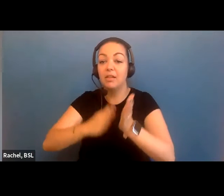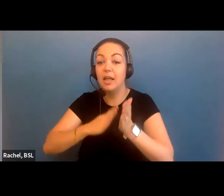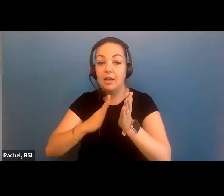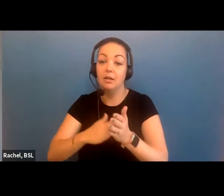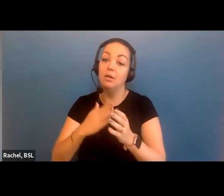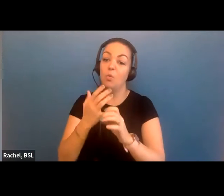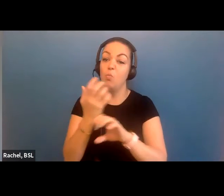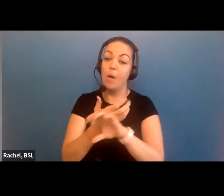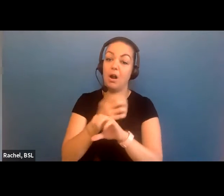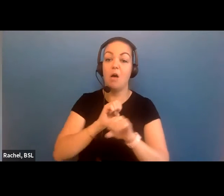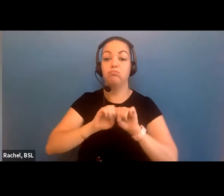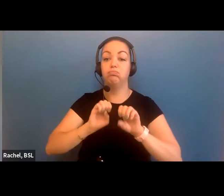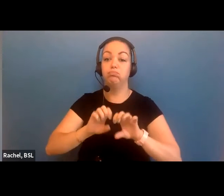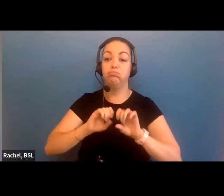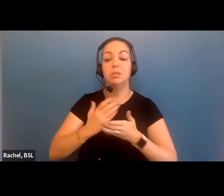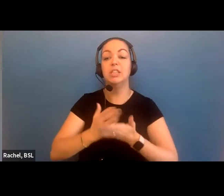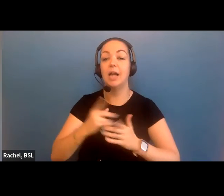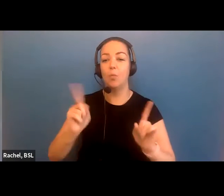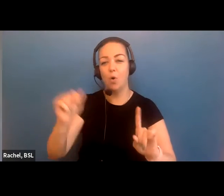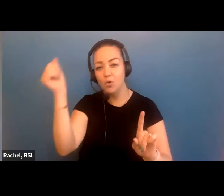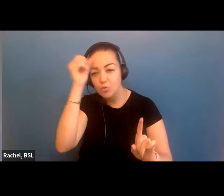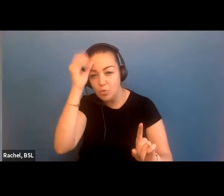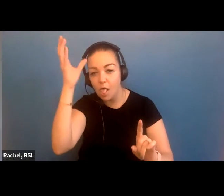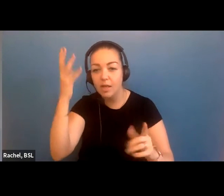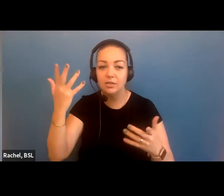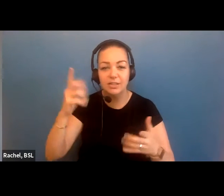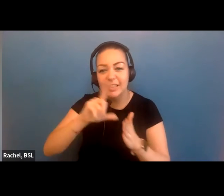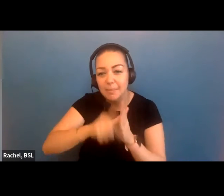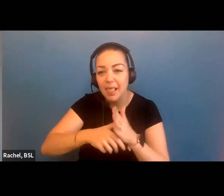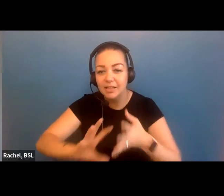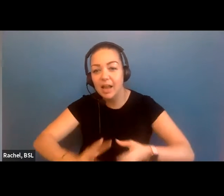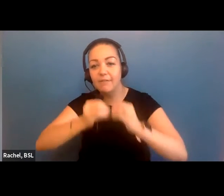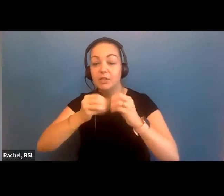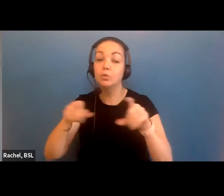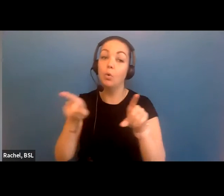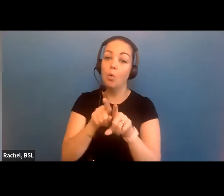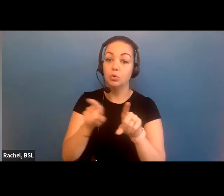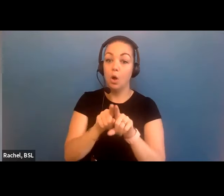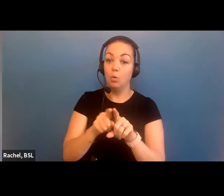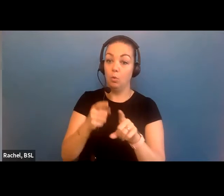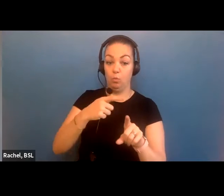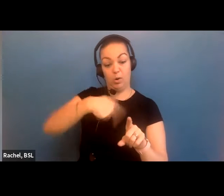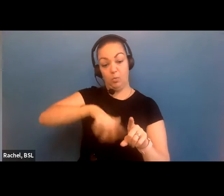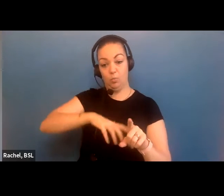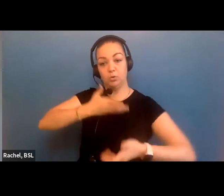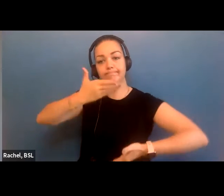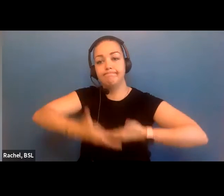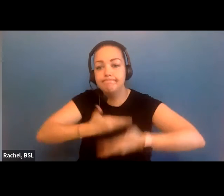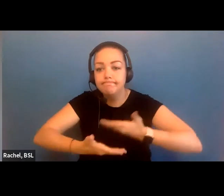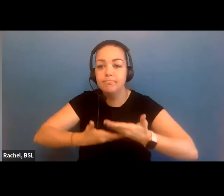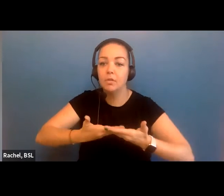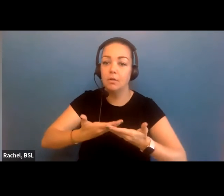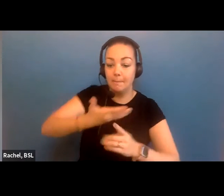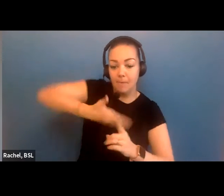focused around sharing knowledge and experiences in disability innovation, but also really looking at the stories behind the innovations and the people